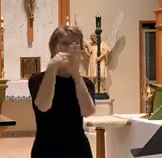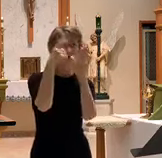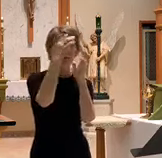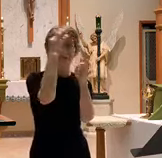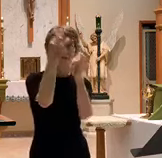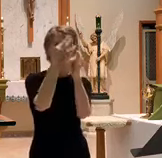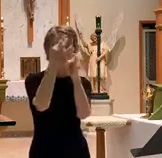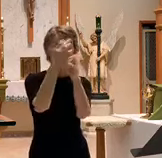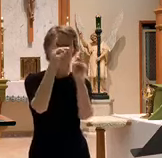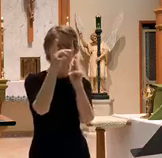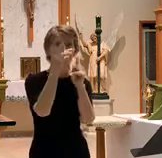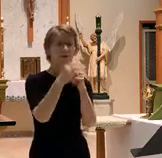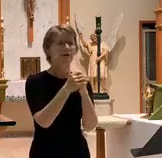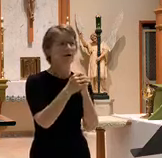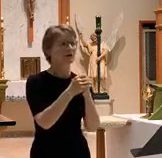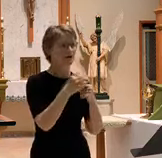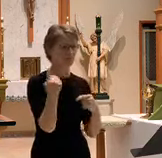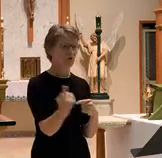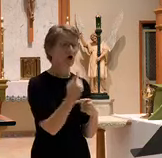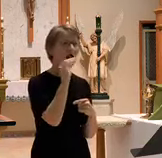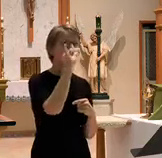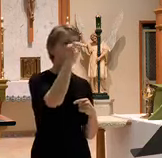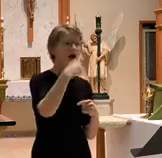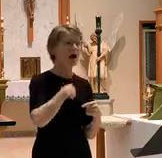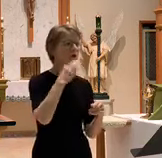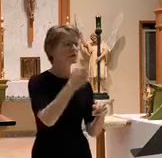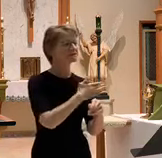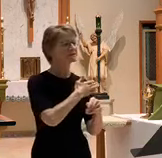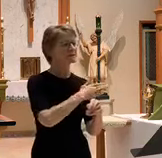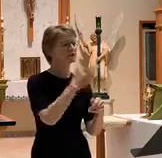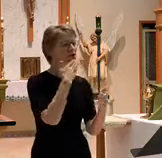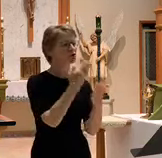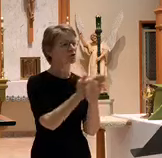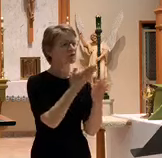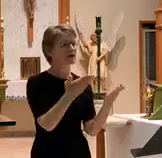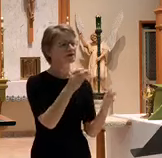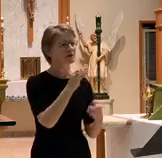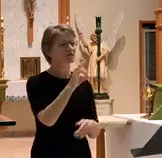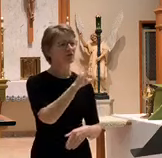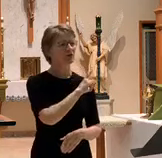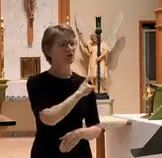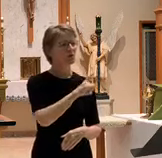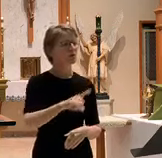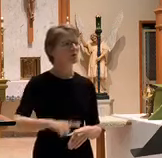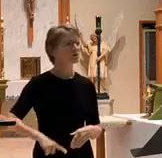faithfulness. Forever I will sing the goodness of the Lord.